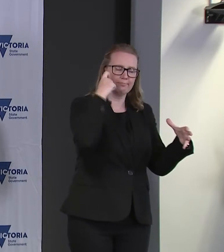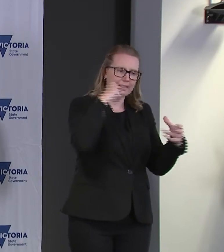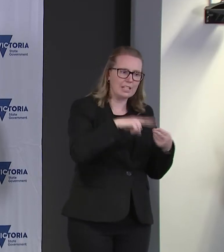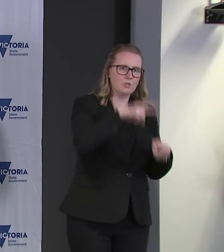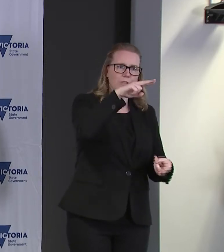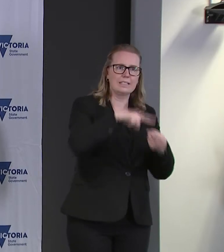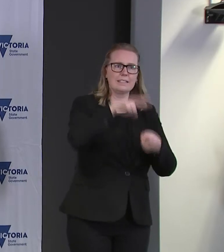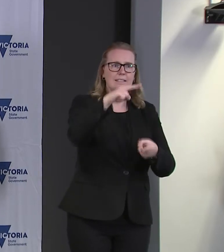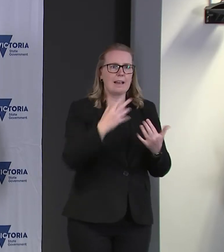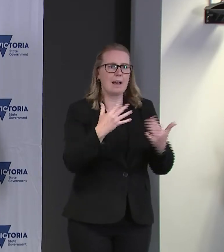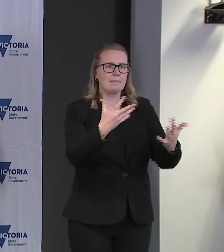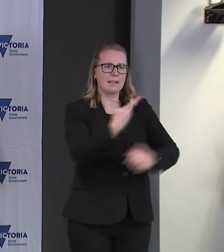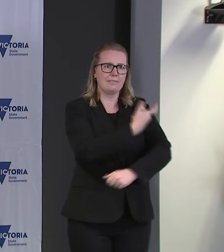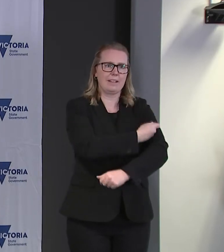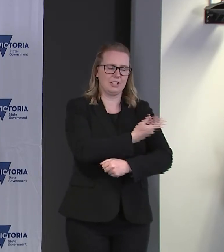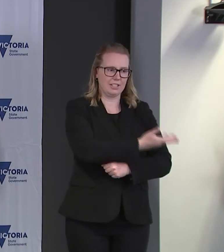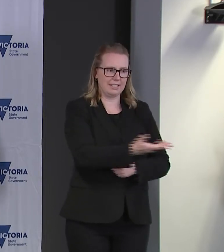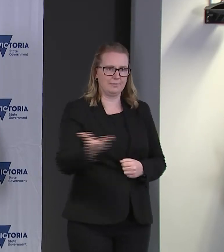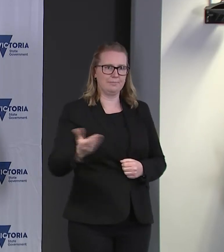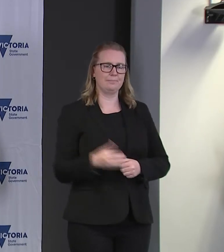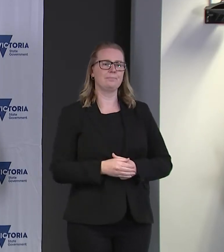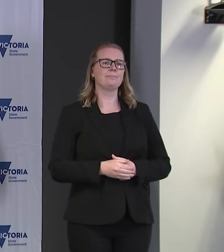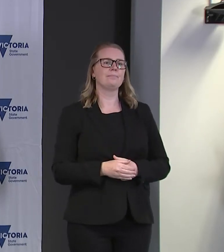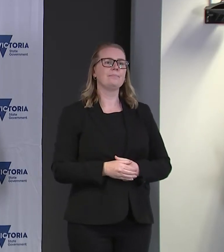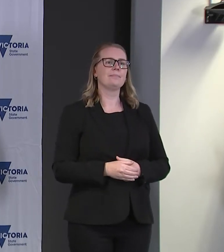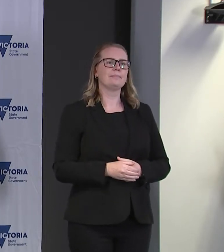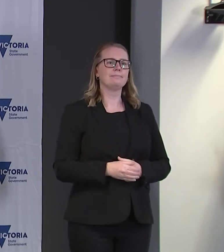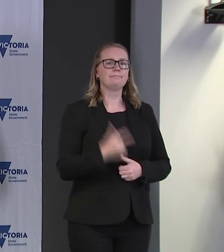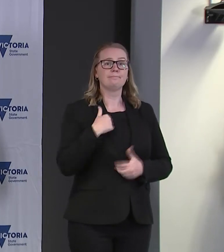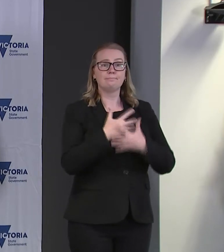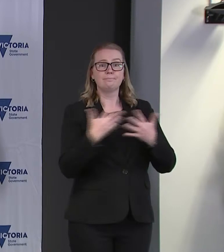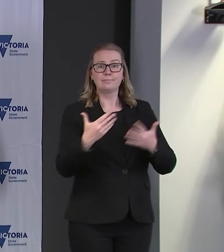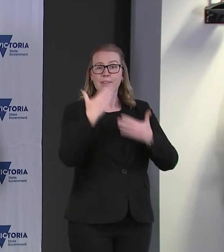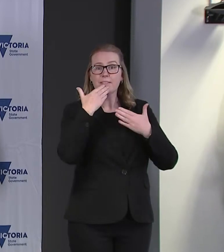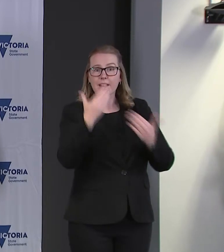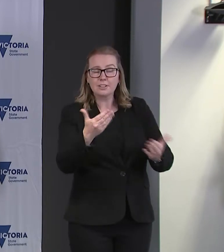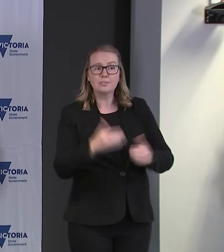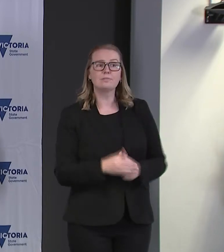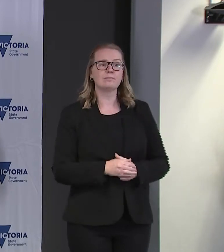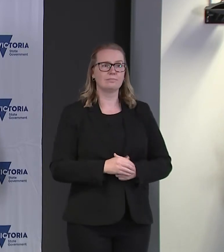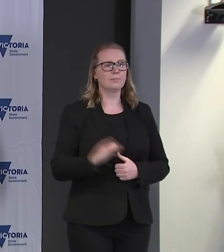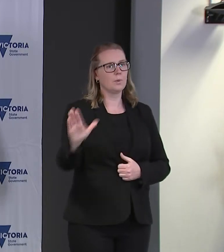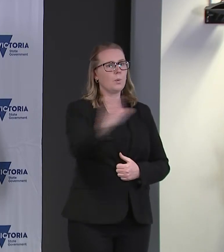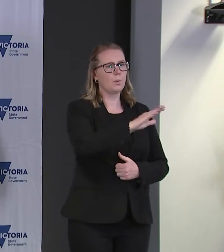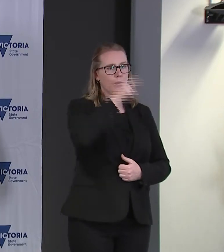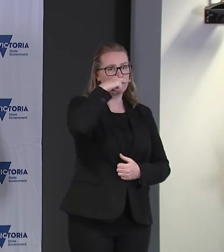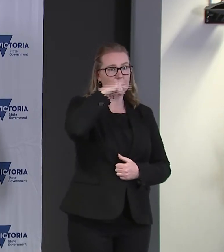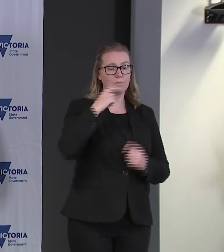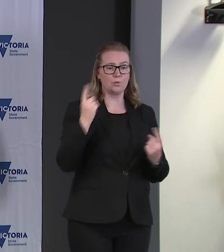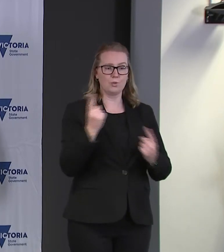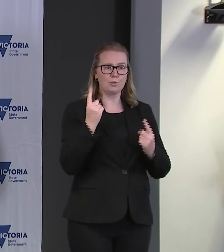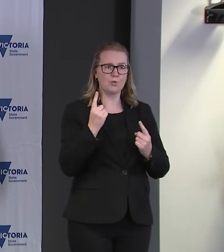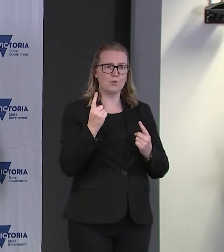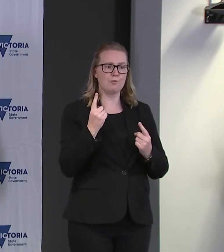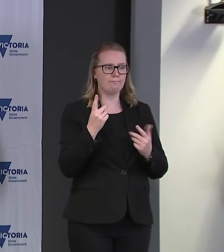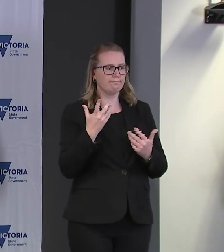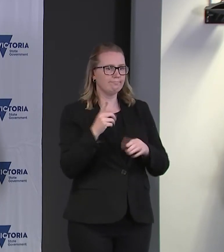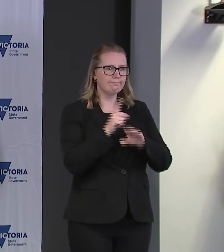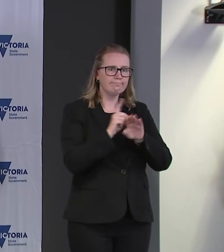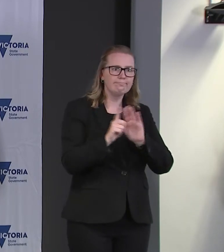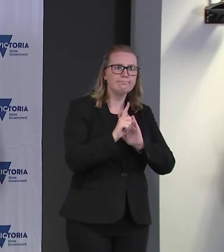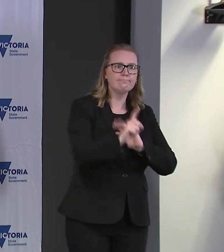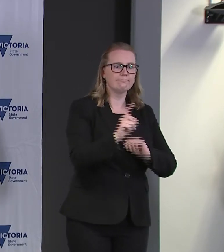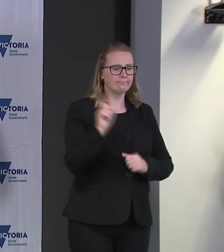amount. So my thanks do go forward to every person who has taken the steps